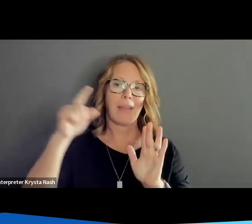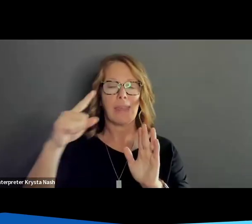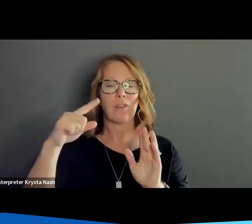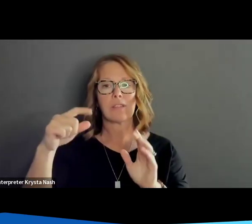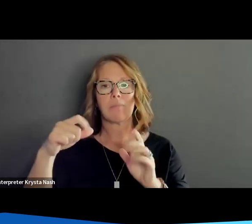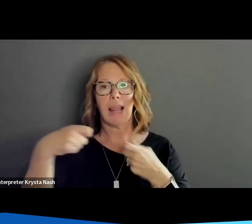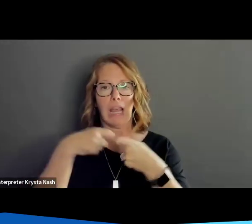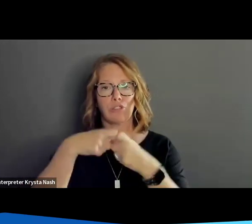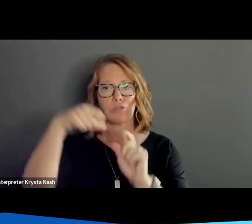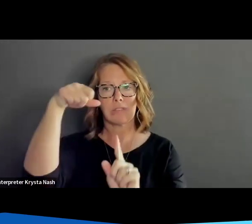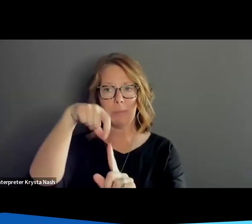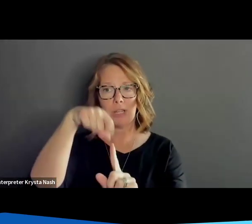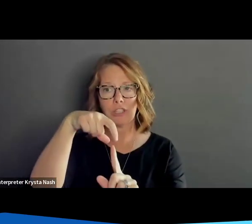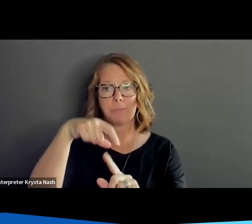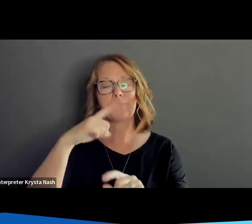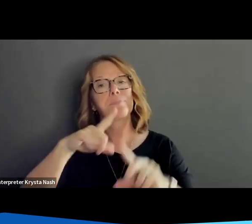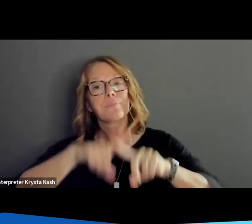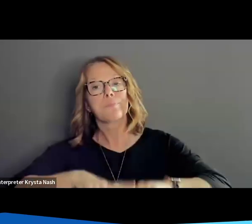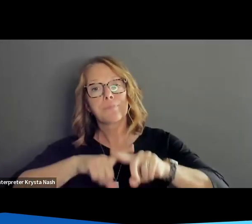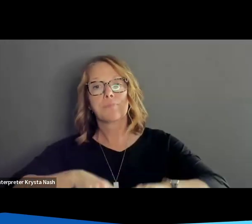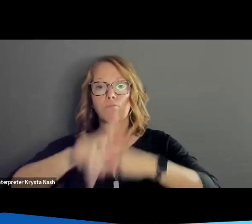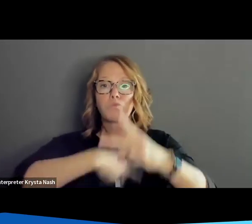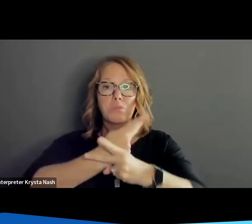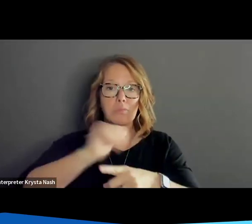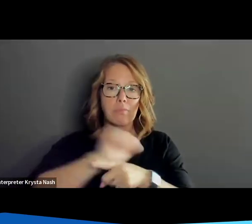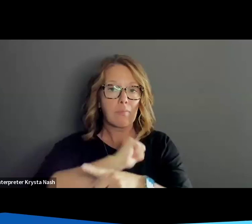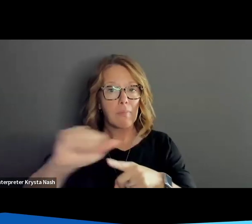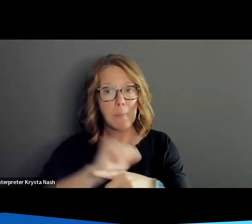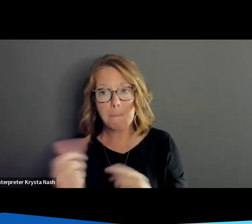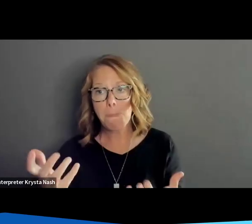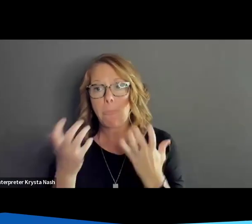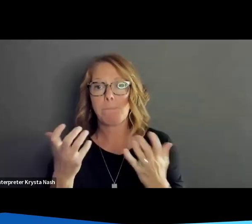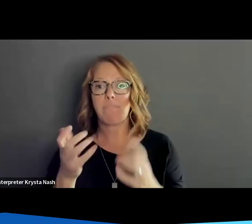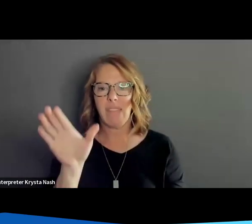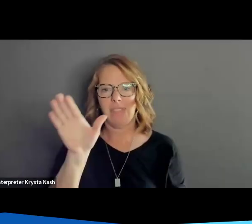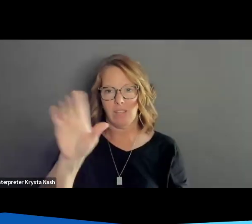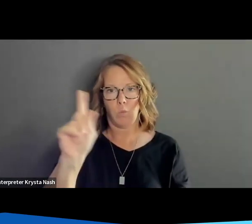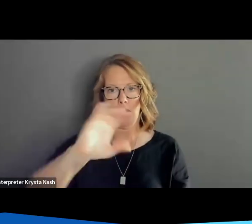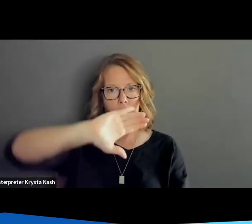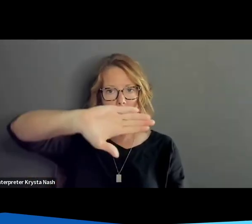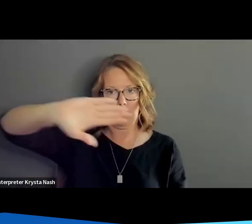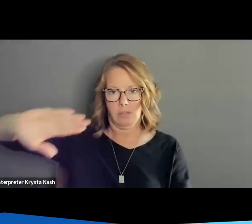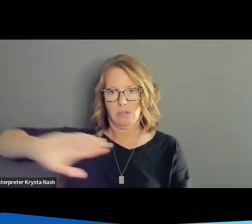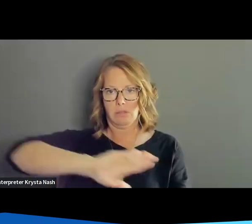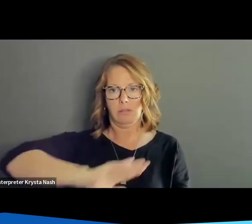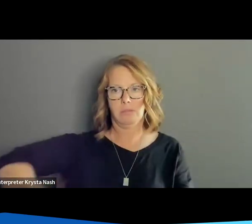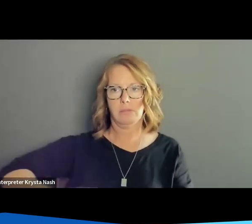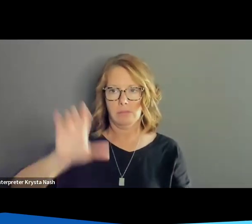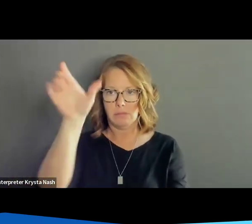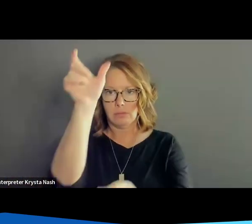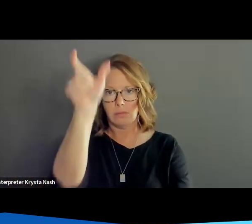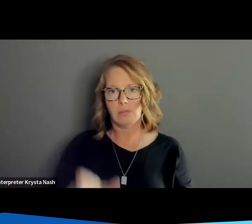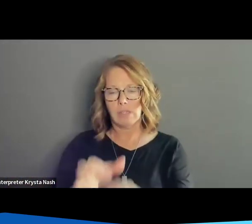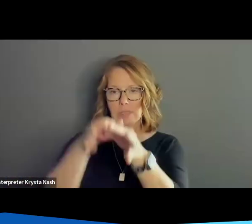that goes to it. Depending on what kind of function you want is where you place it over the over the skin above over the